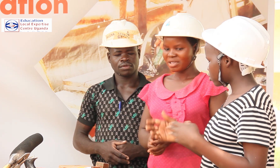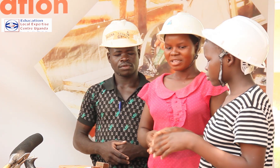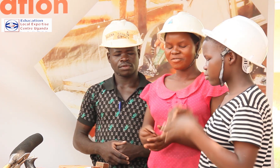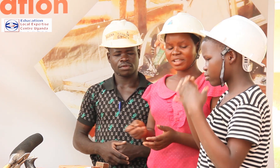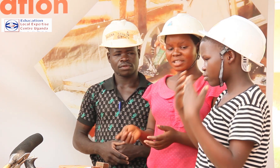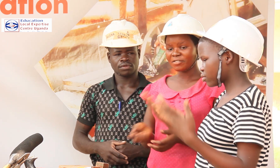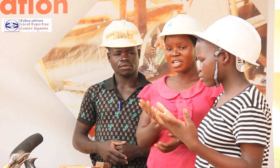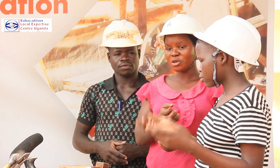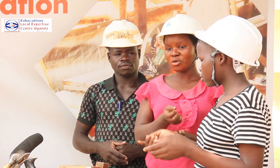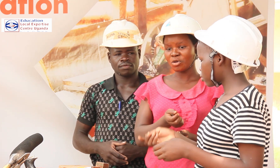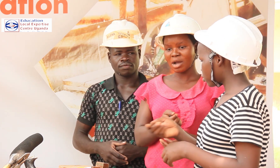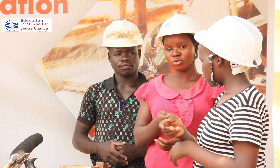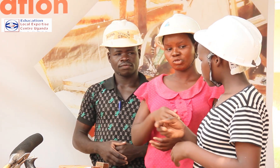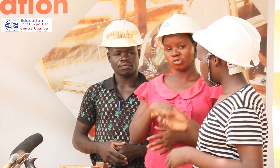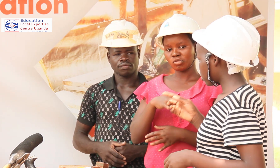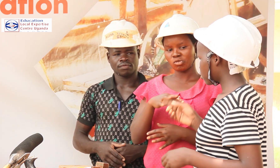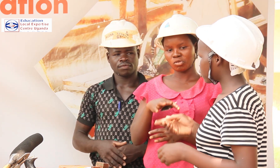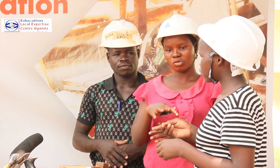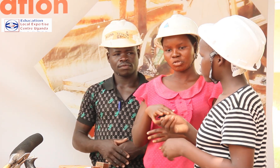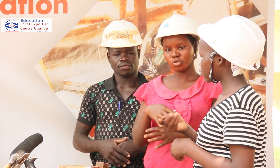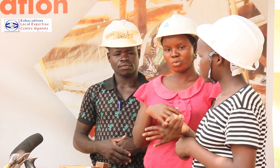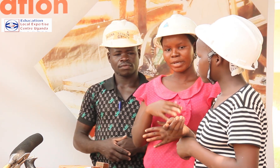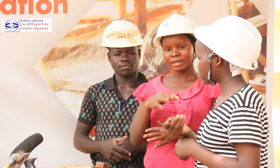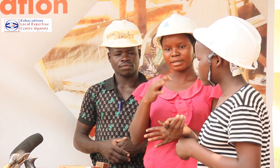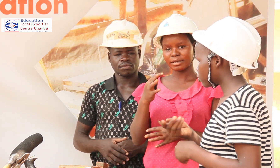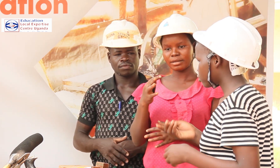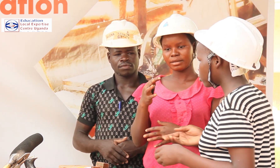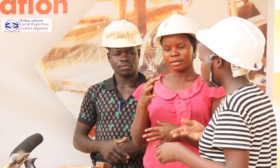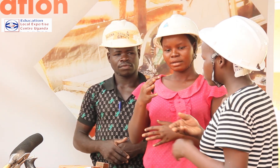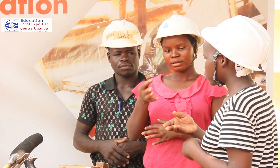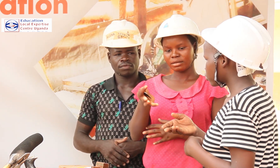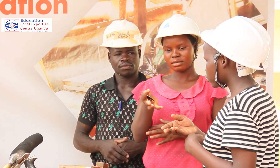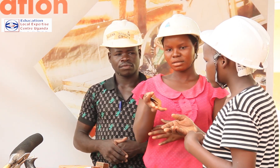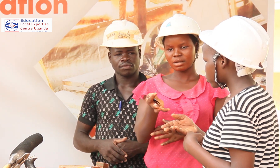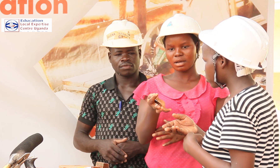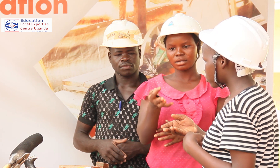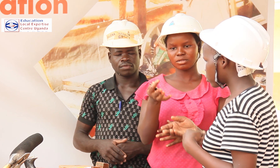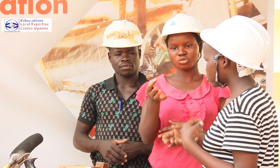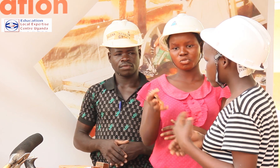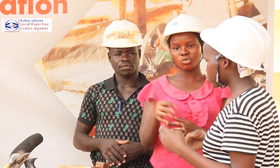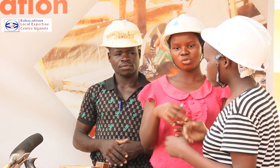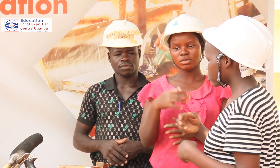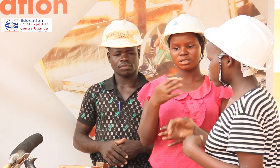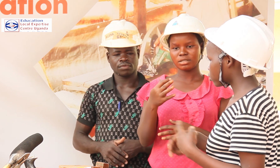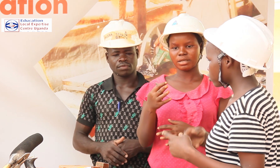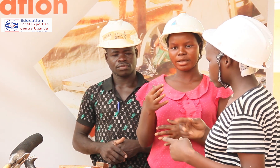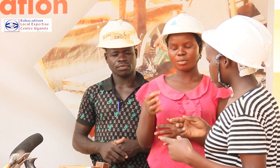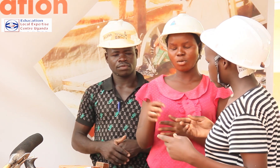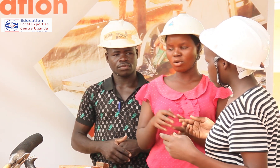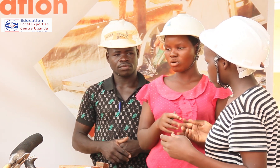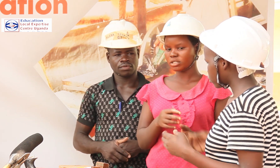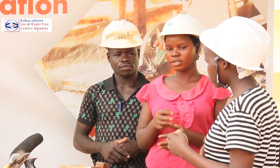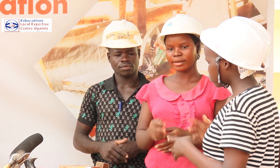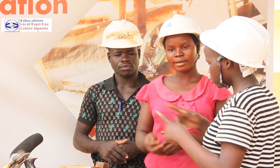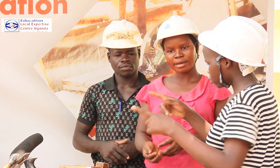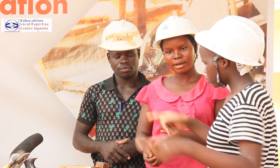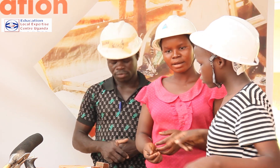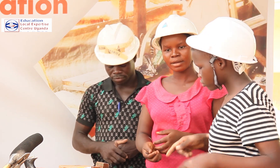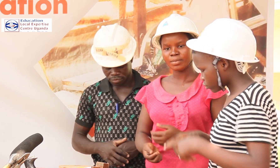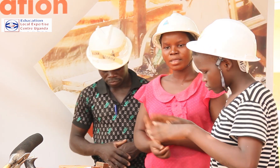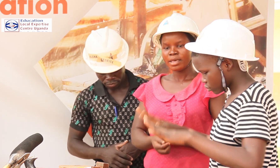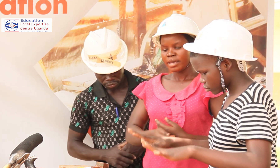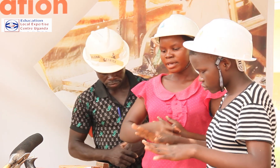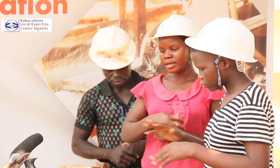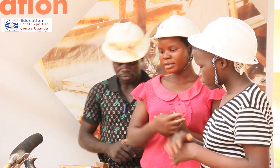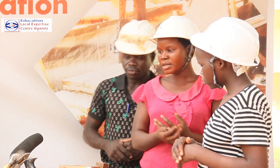do. Even if they know how to make this car stool, table,